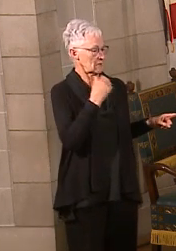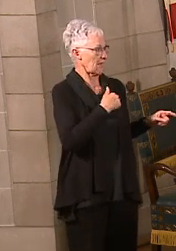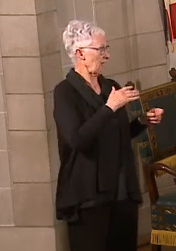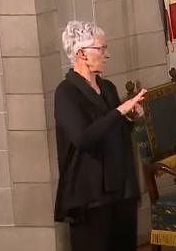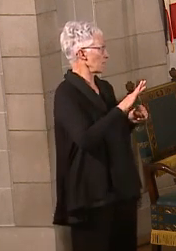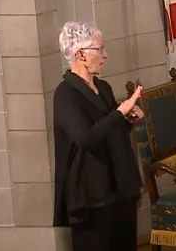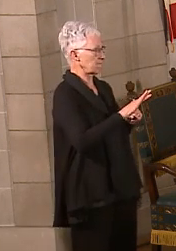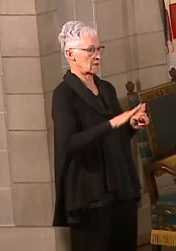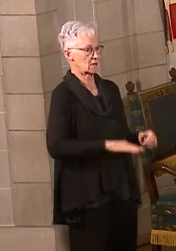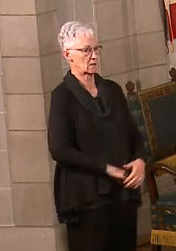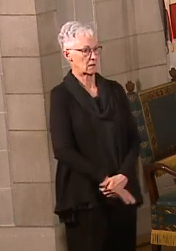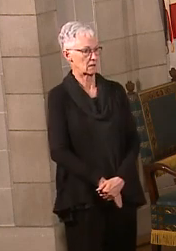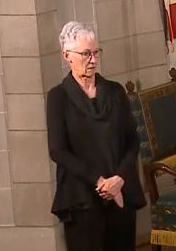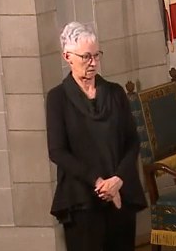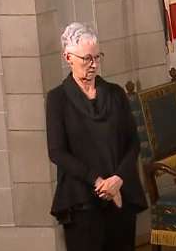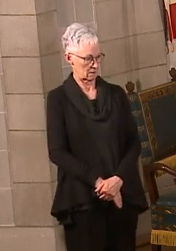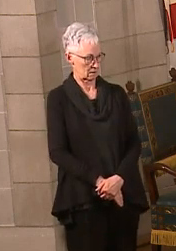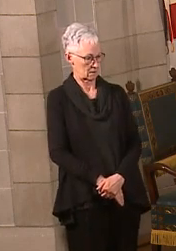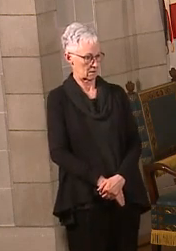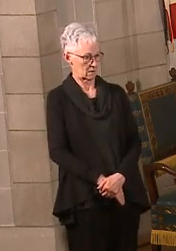And did you have a question for the Commissioner?